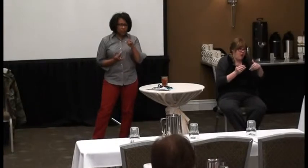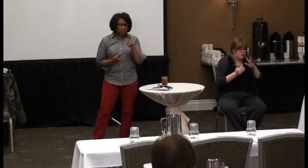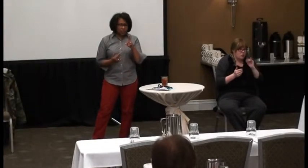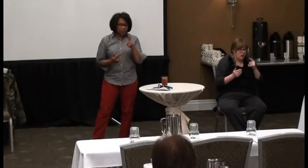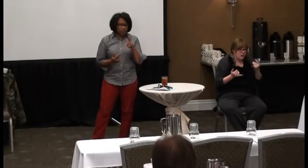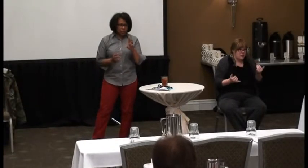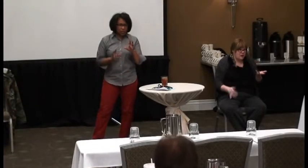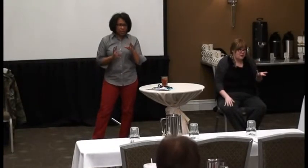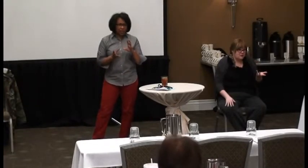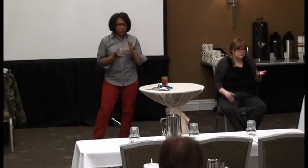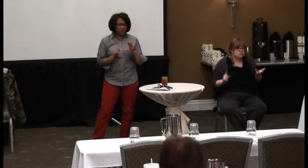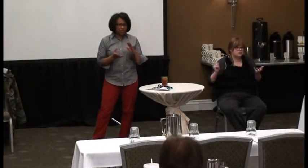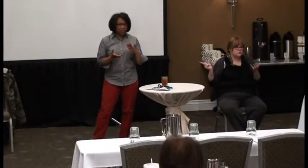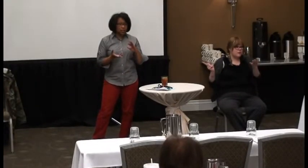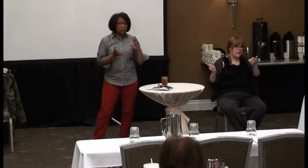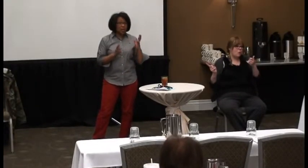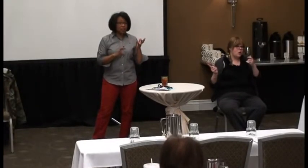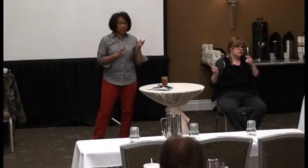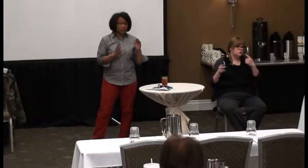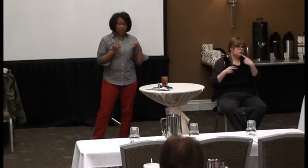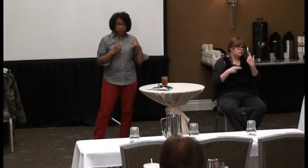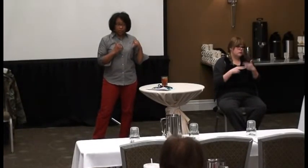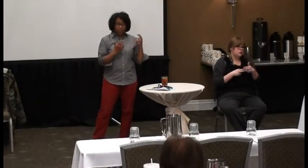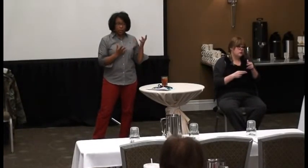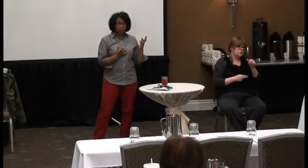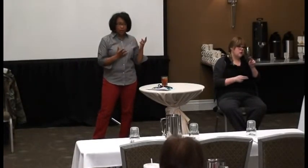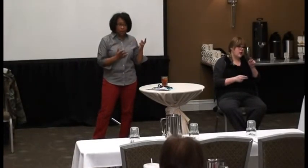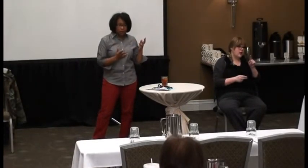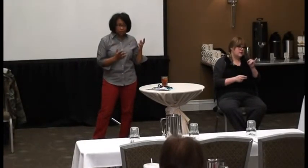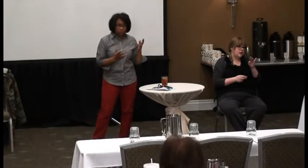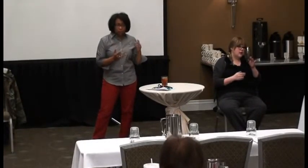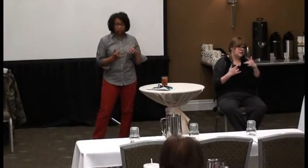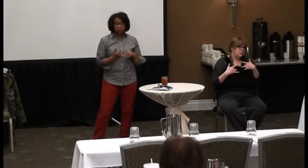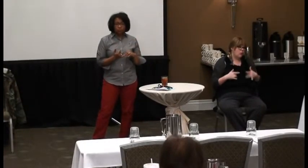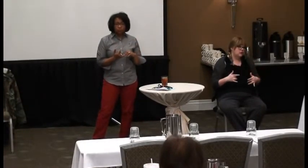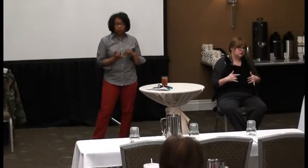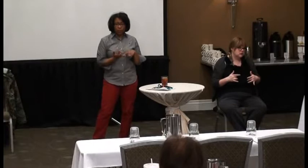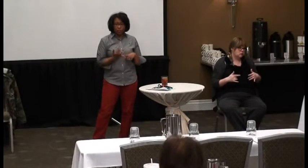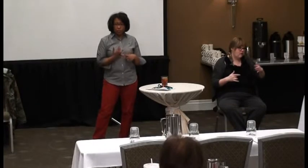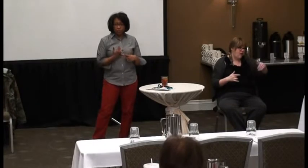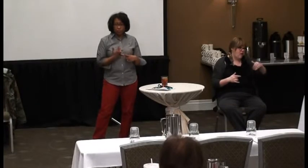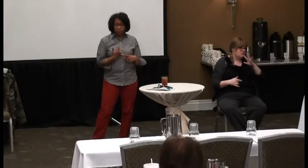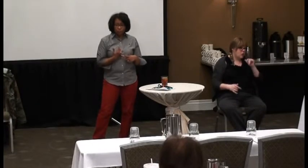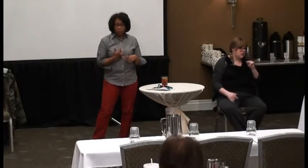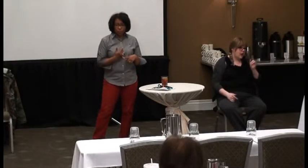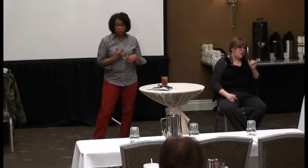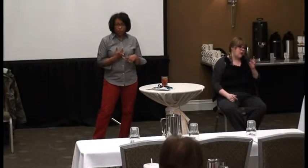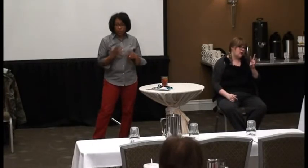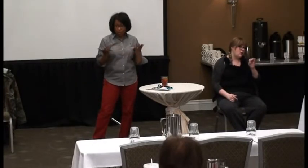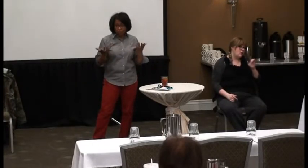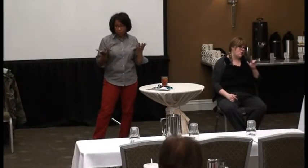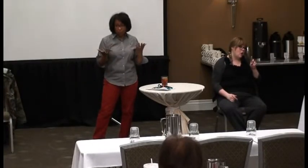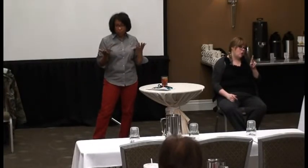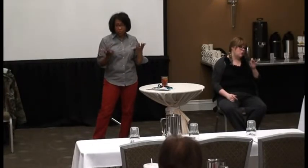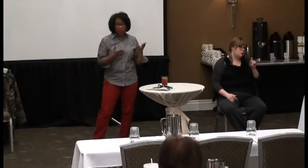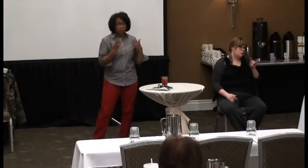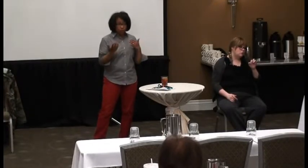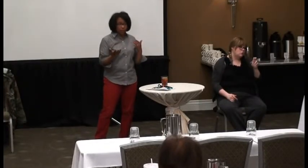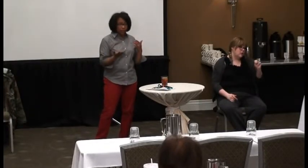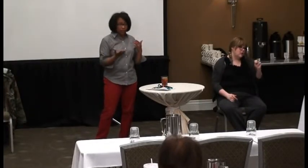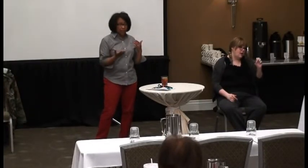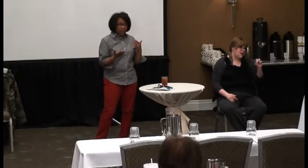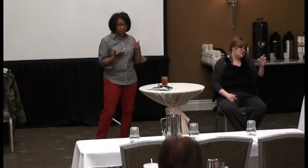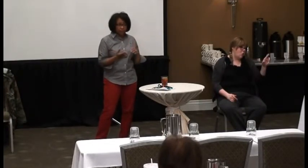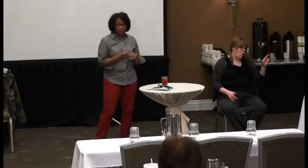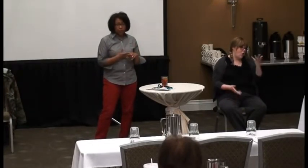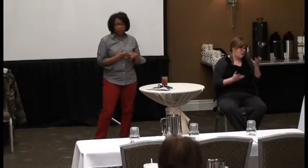And I did want to mention there were some antidepressants that you may have heard of that we didn't talk about. Wellbutrin SR. We have some older